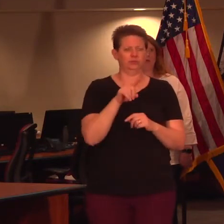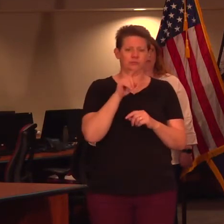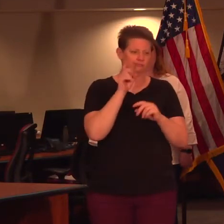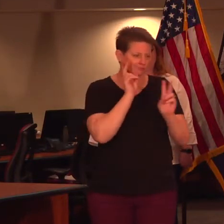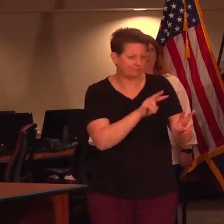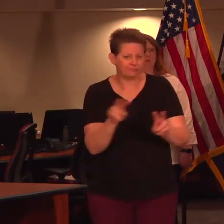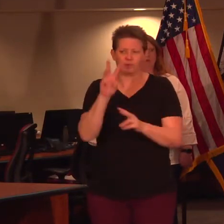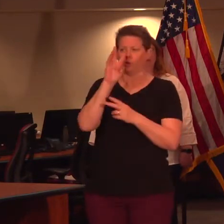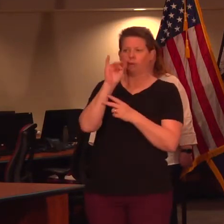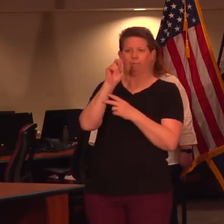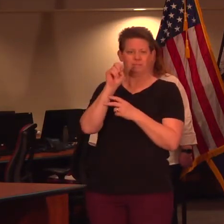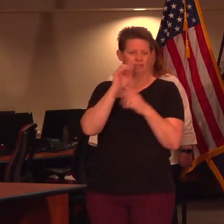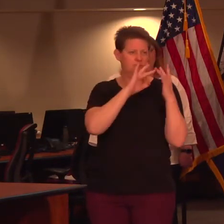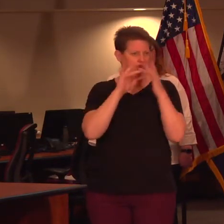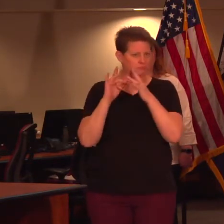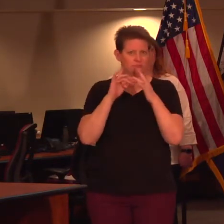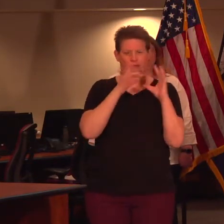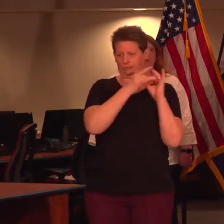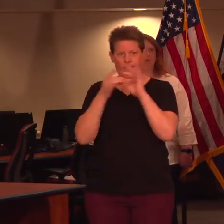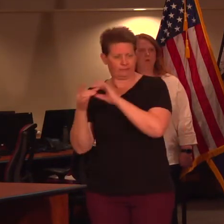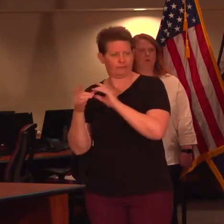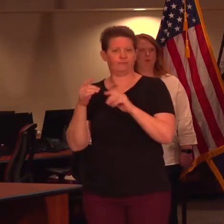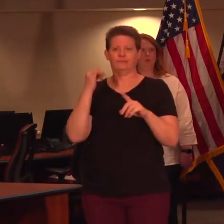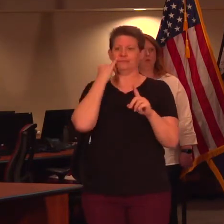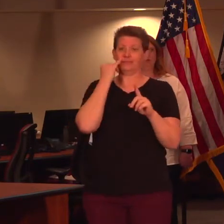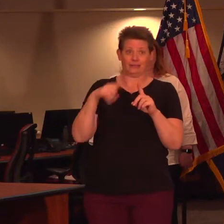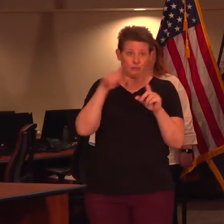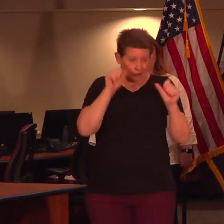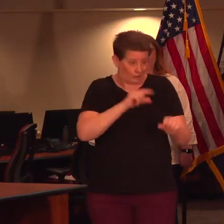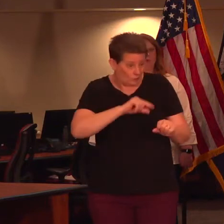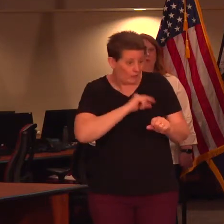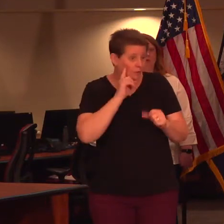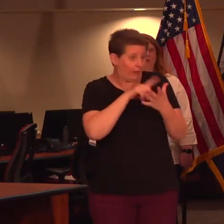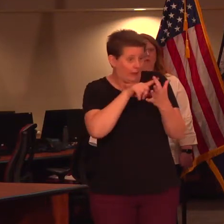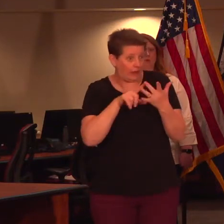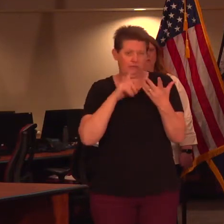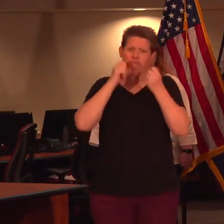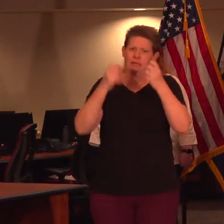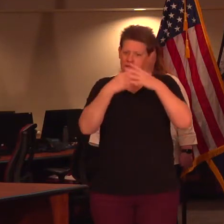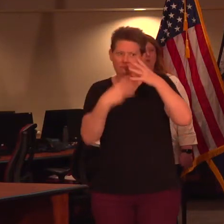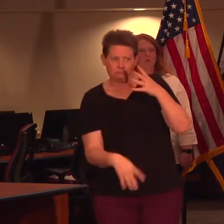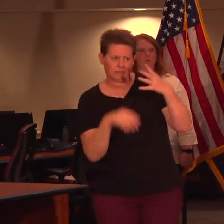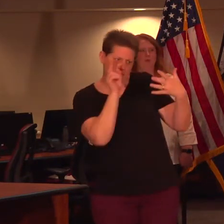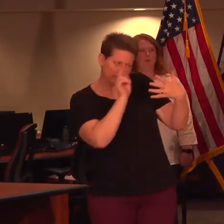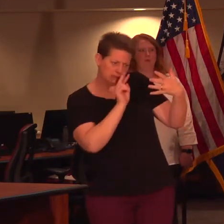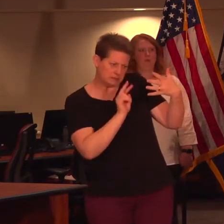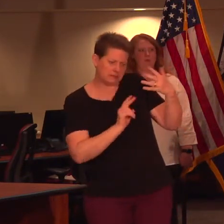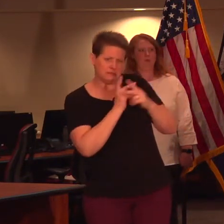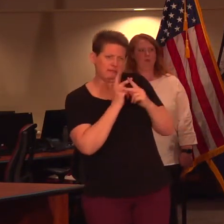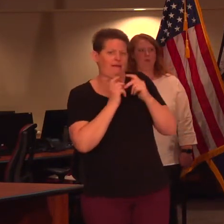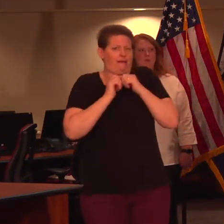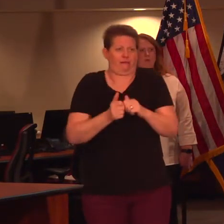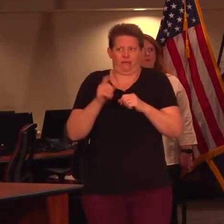of them are tied in together, and find a way, if you're covered by any of those programs, and there are a lot of them, to find a way to